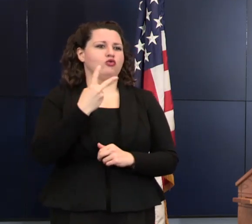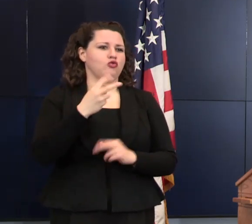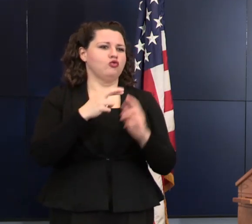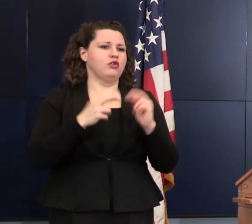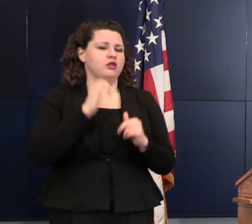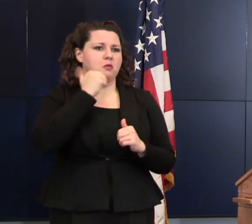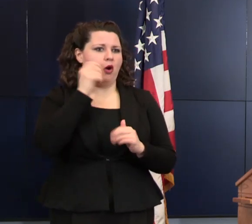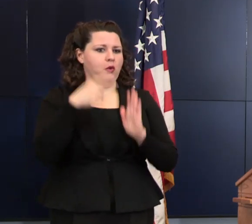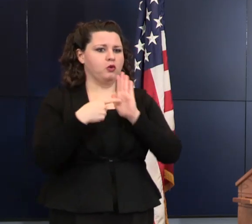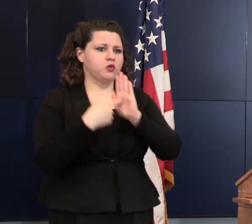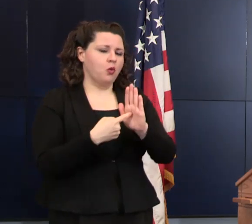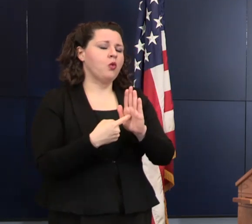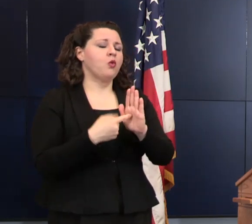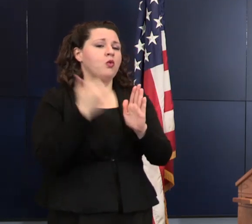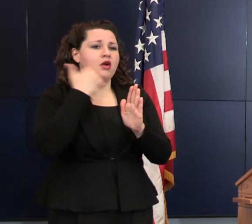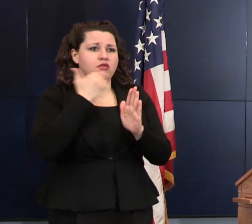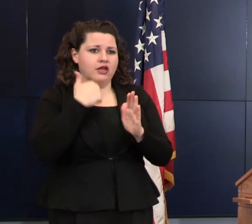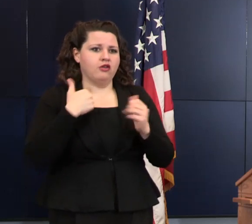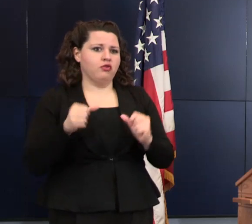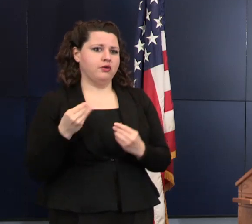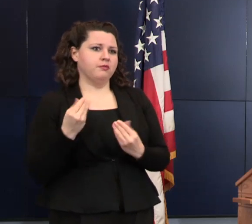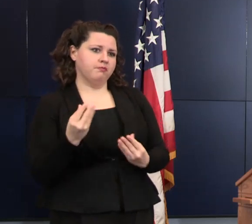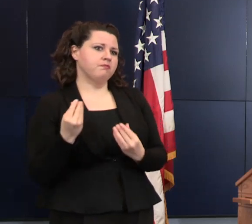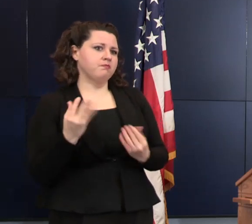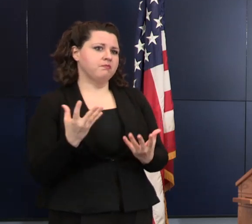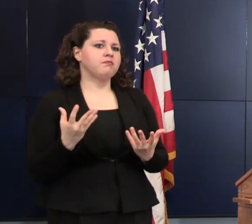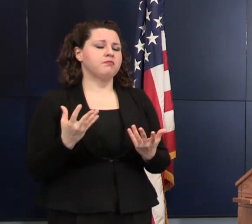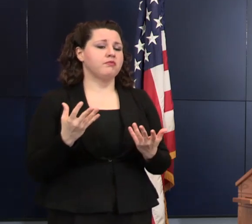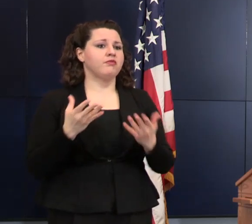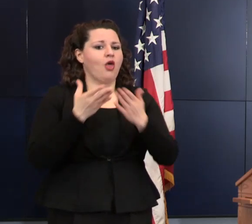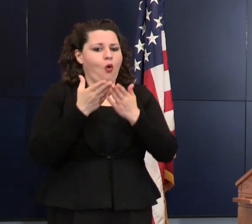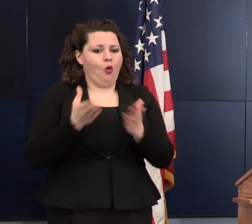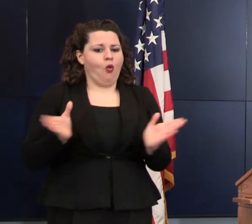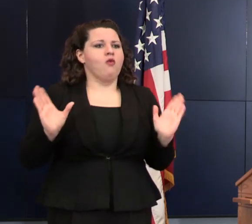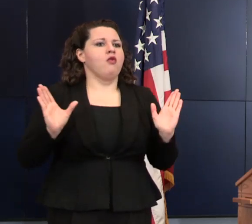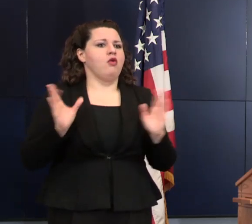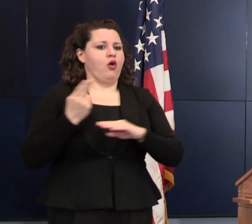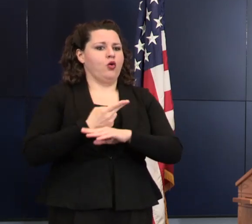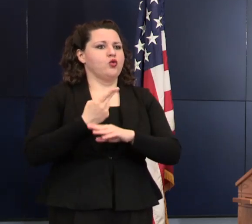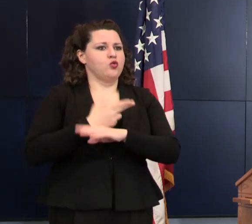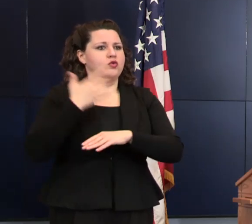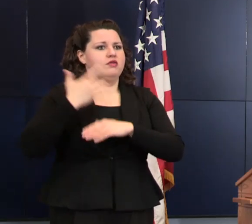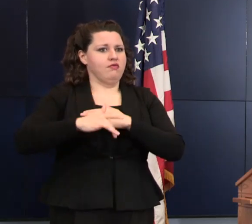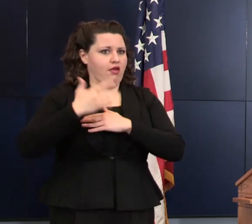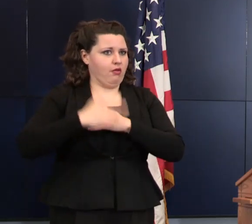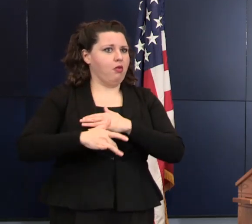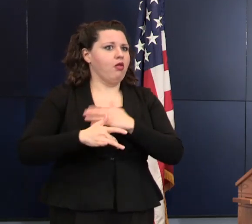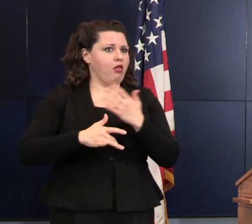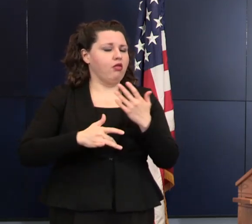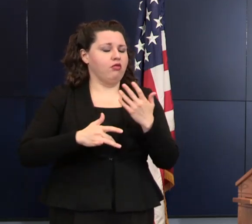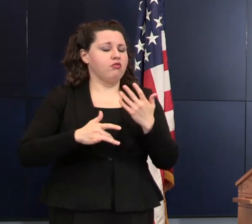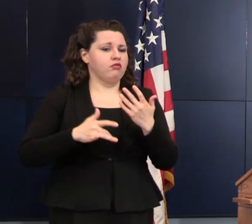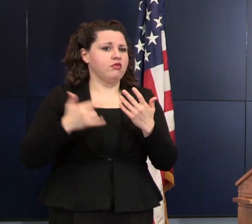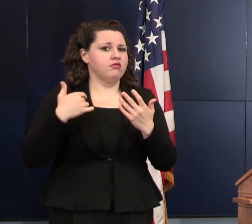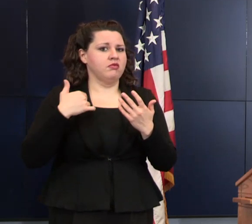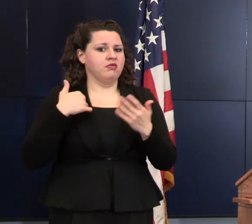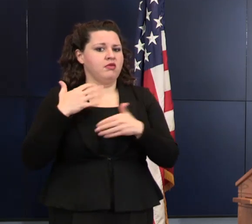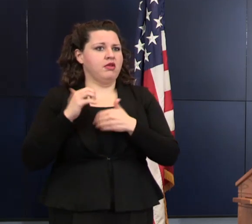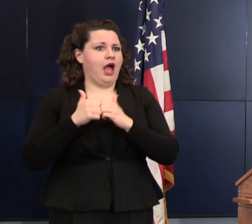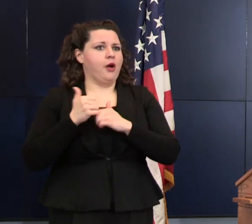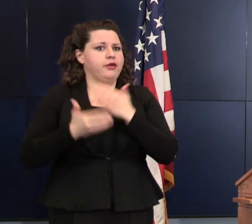and kind of try to give you on a daily basis the overall usage, availability, and what we're seeing as we move